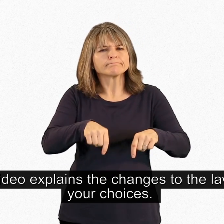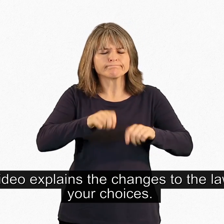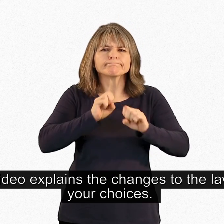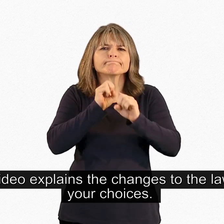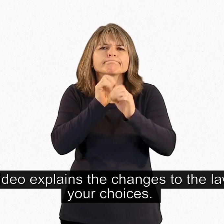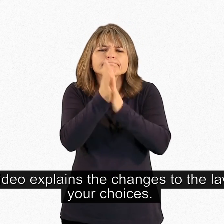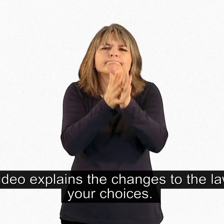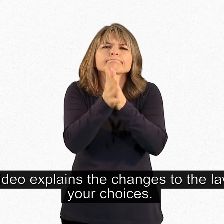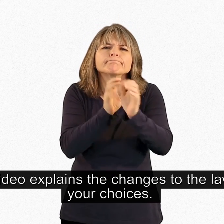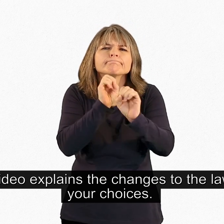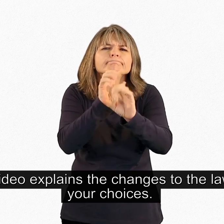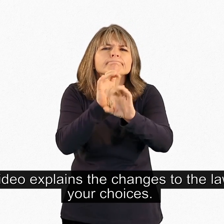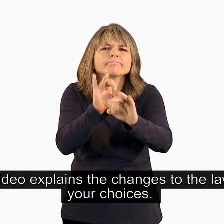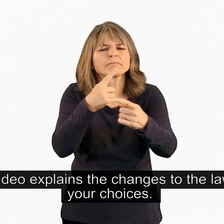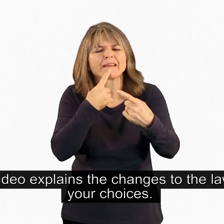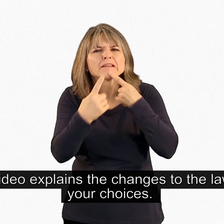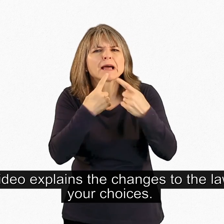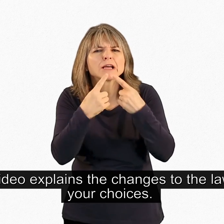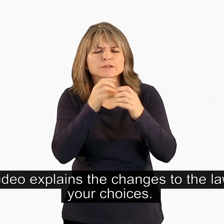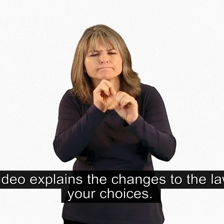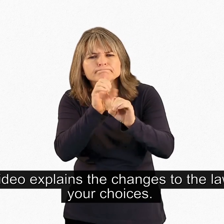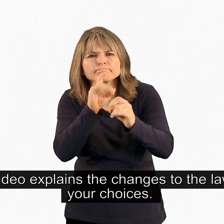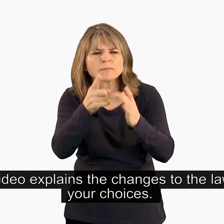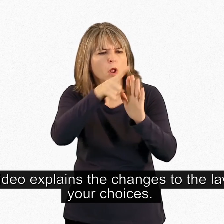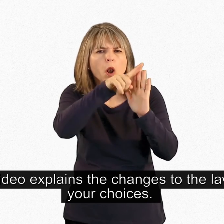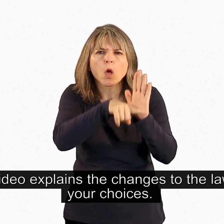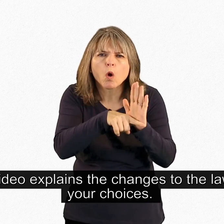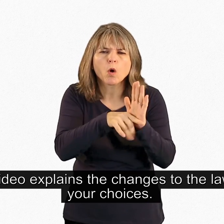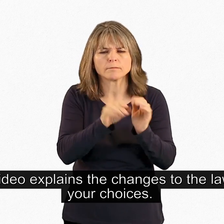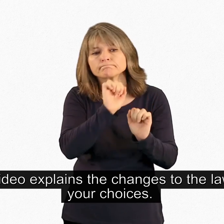This video explains the changes to the law and your choices.